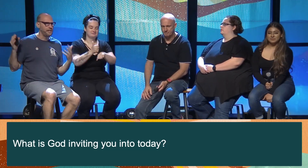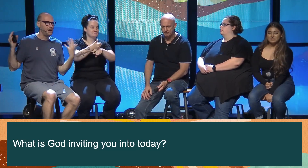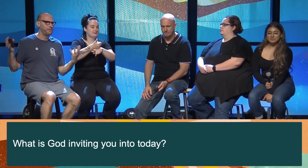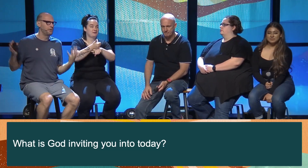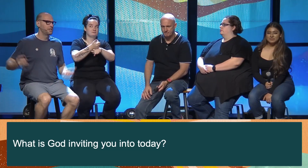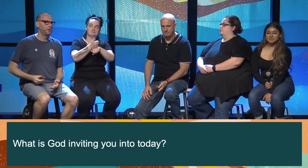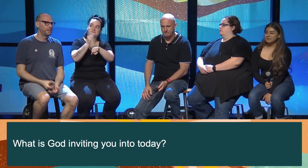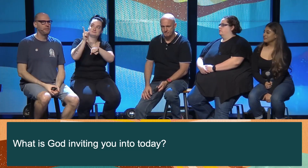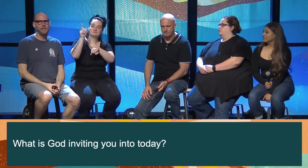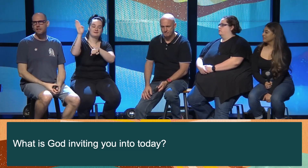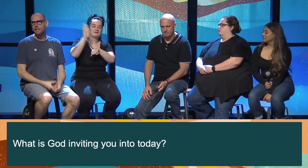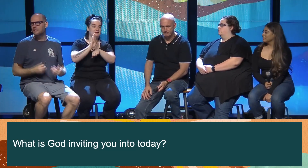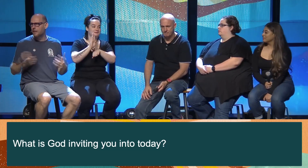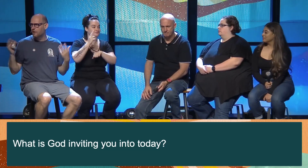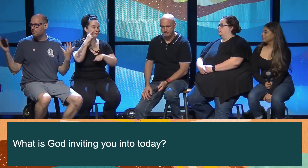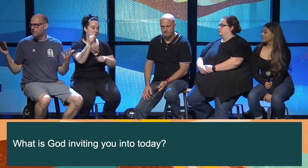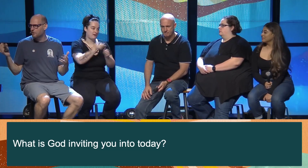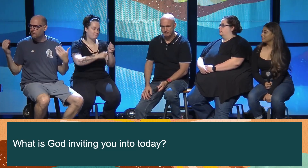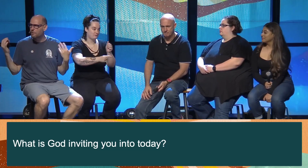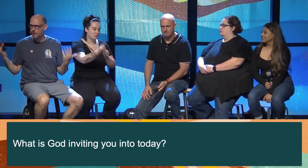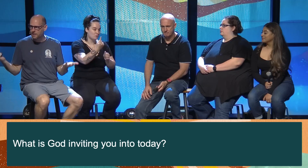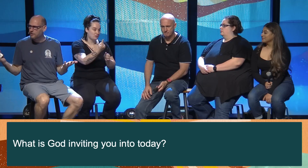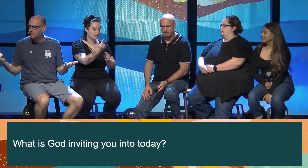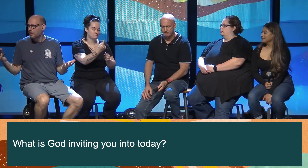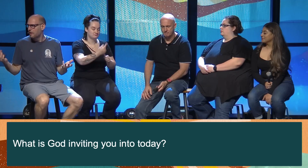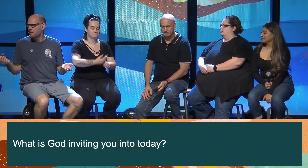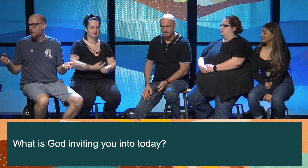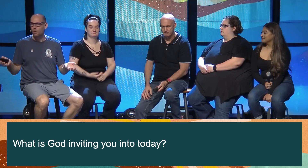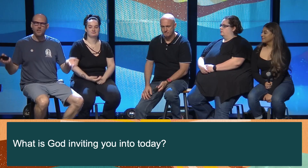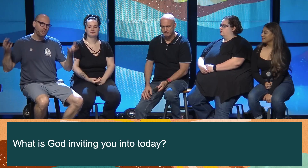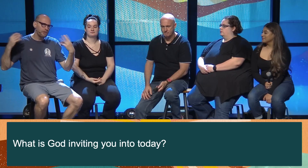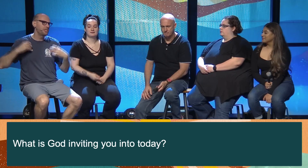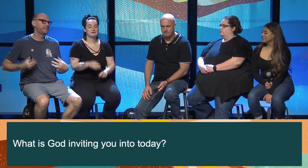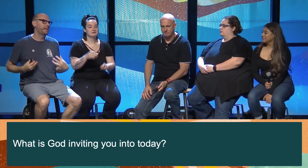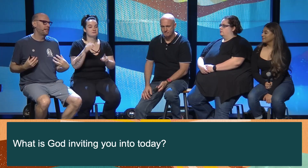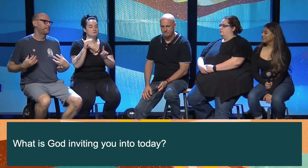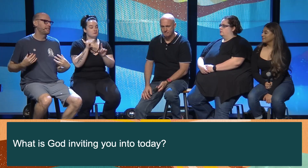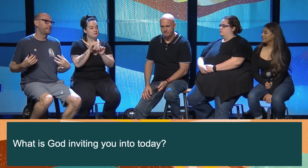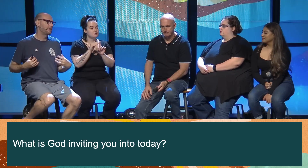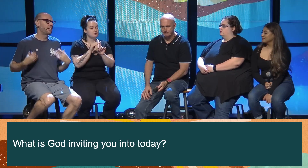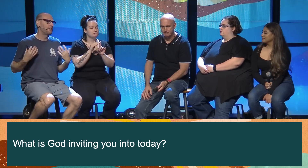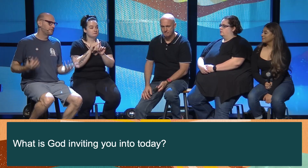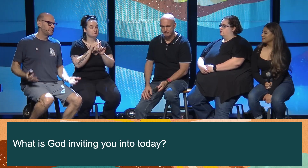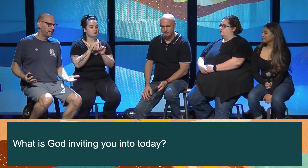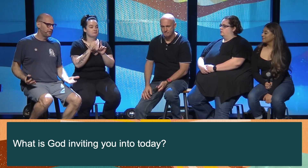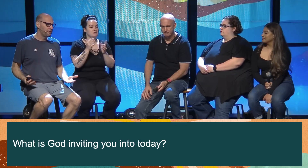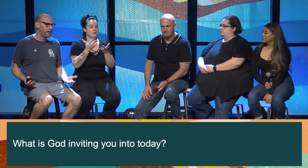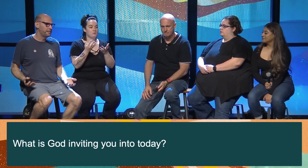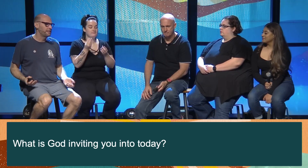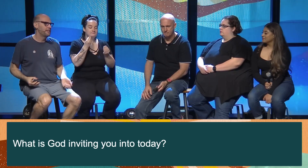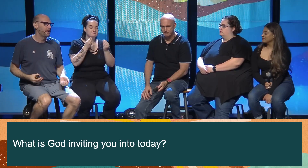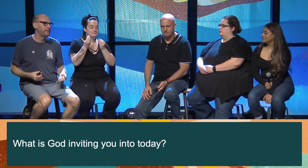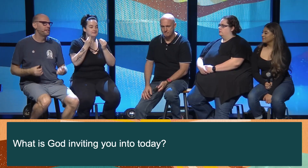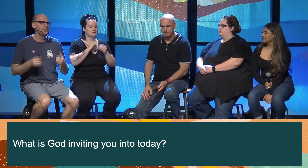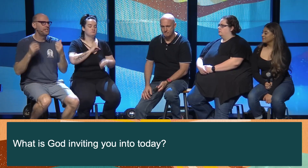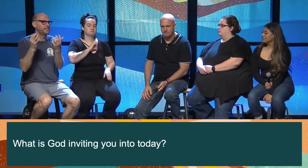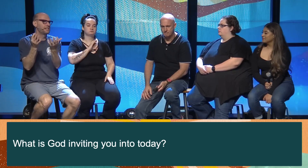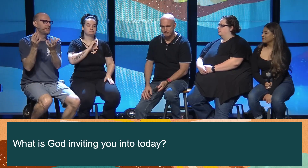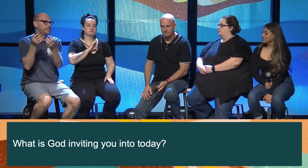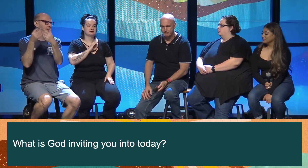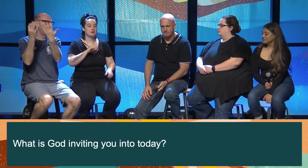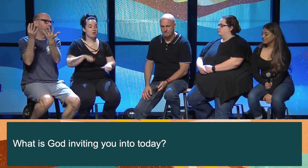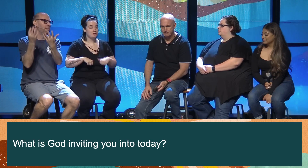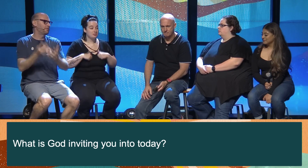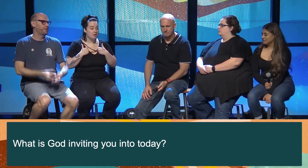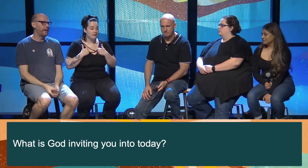God and that everyone is welcome. And these elements are a reminder that what nourishes us is a life of sacrifice. And